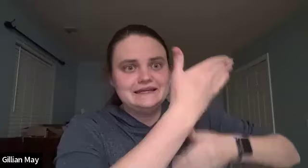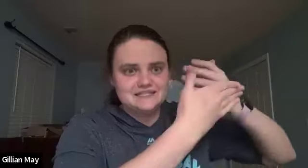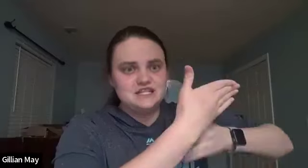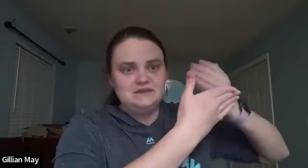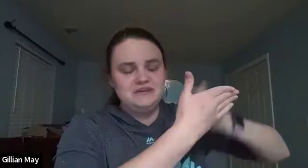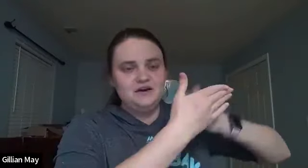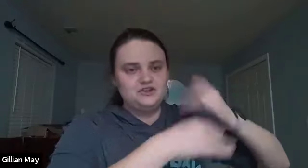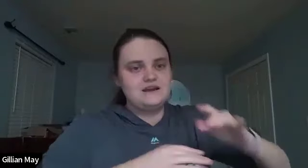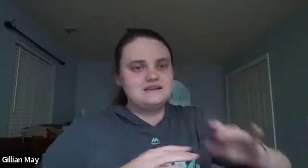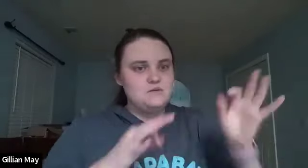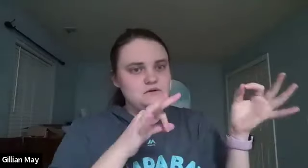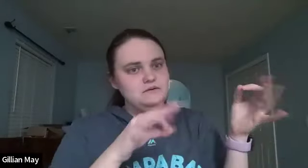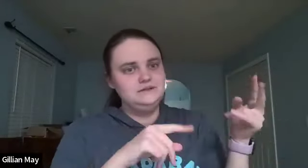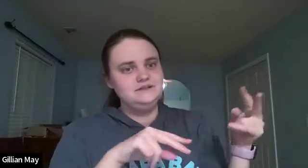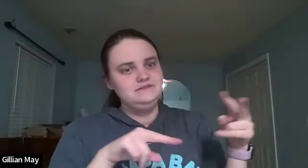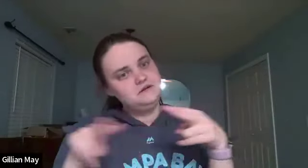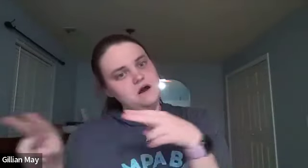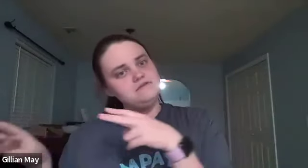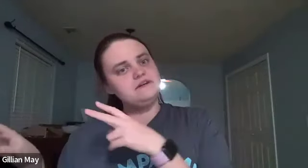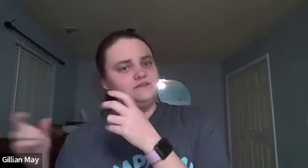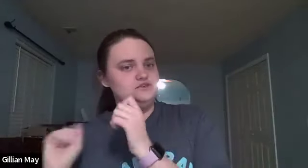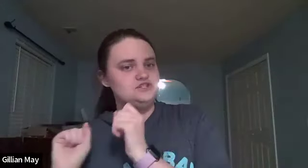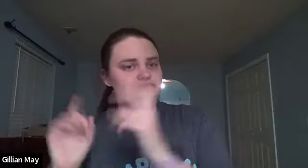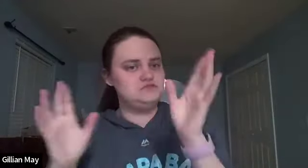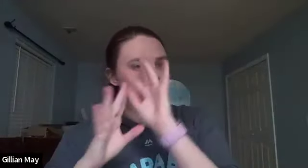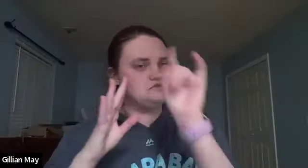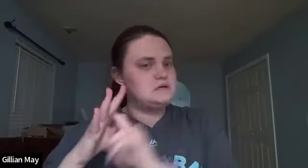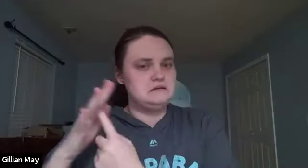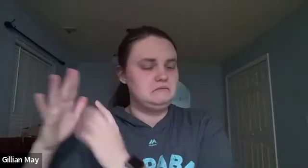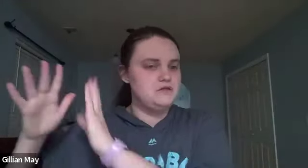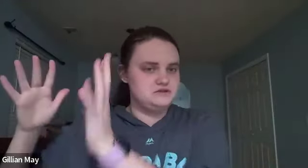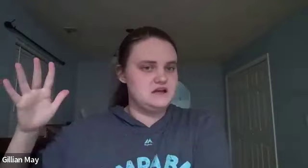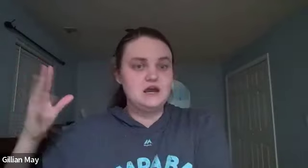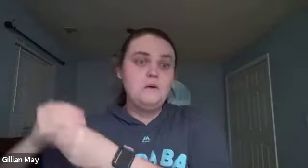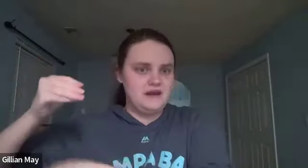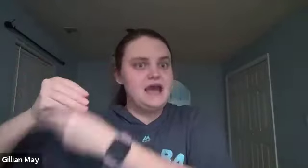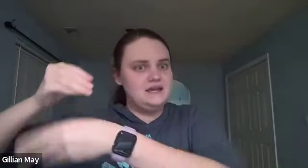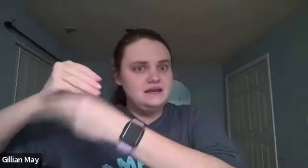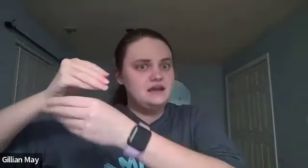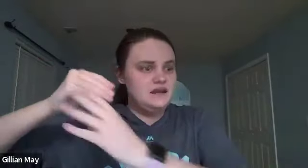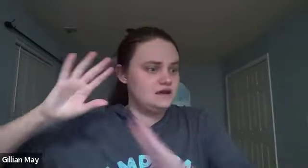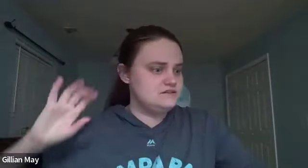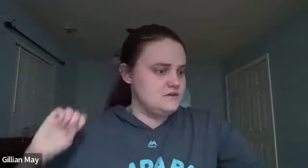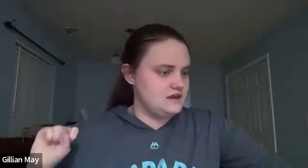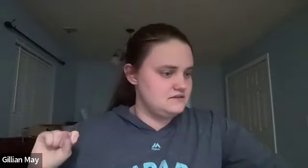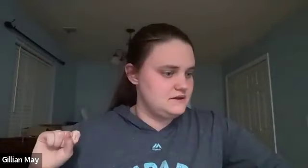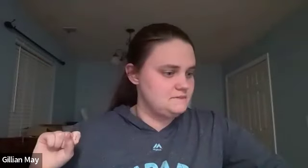list to keep me on track because I will veer off and give you just start doing other signs. Oh, I'm going to add and add and add. So that kind of thing.